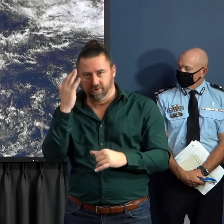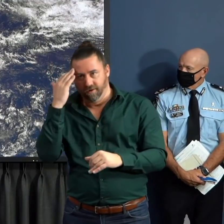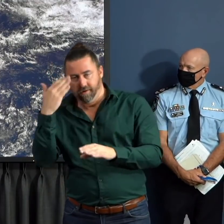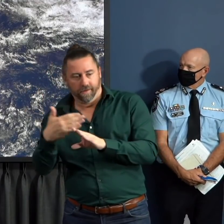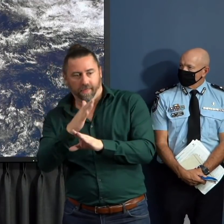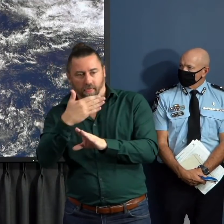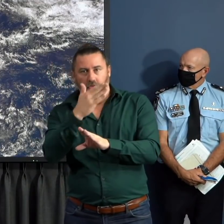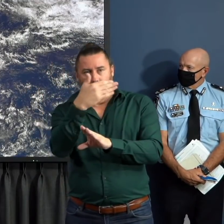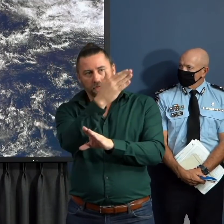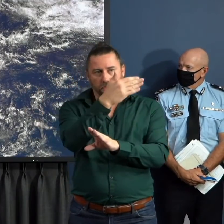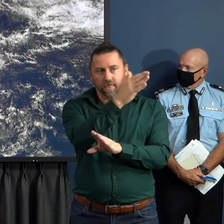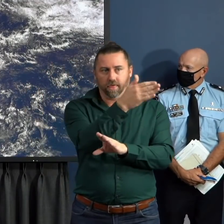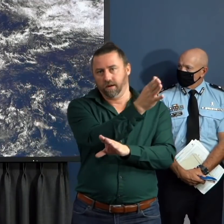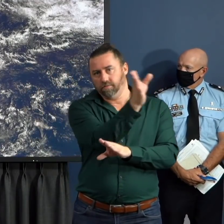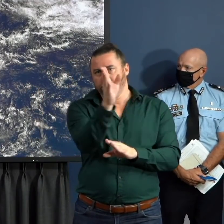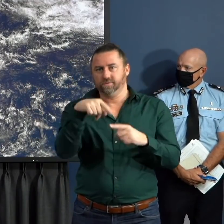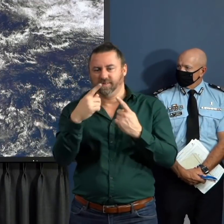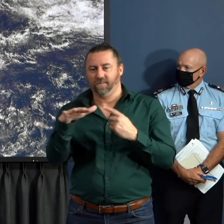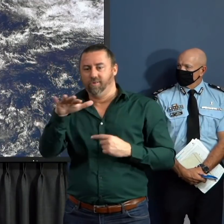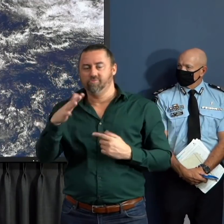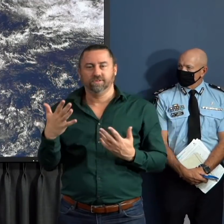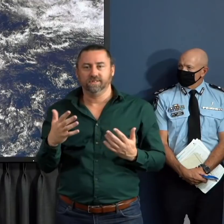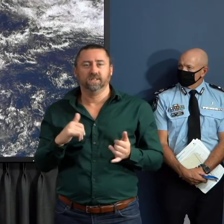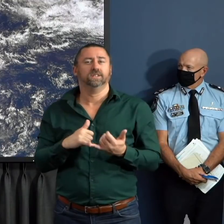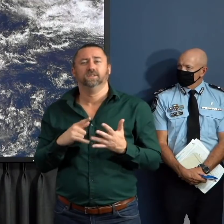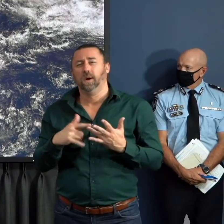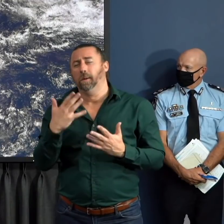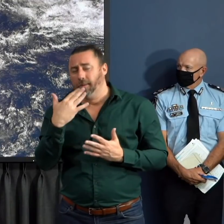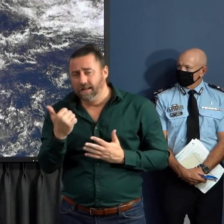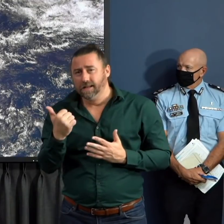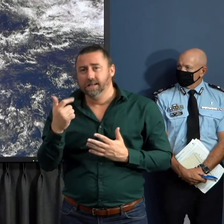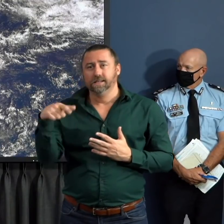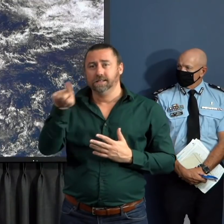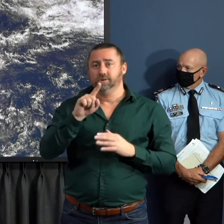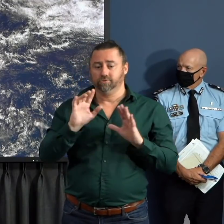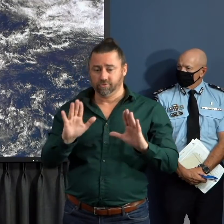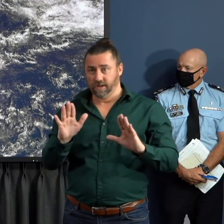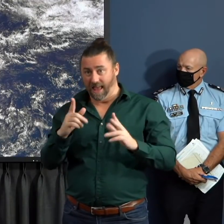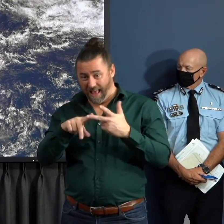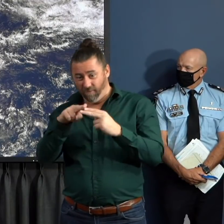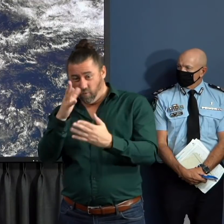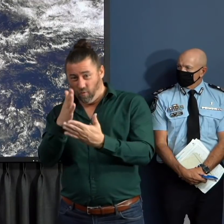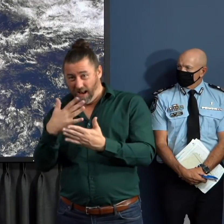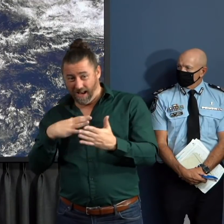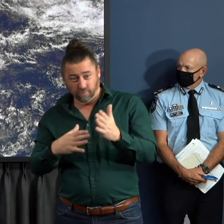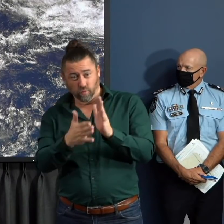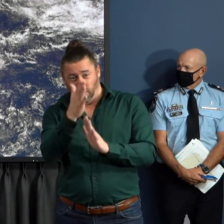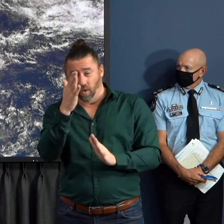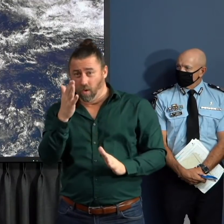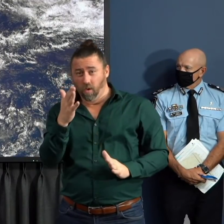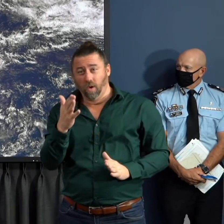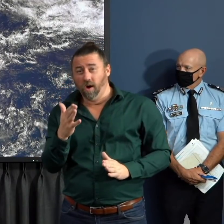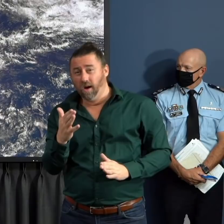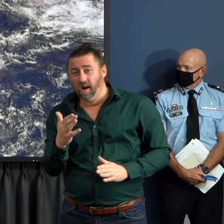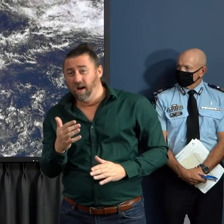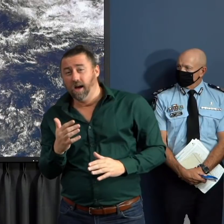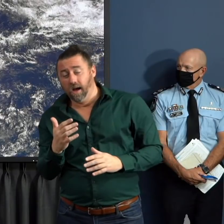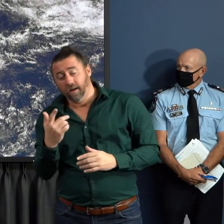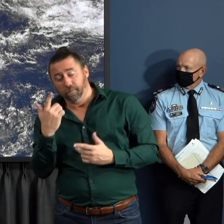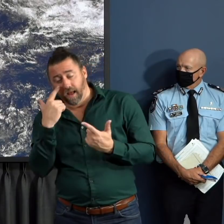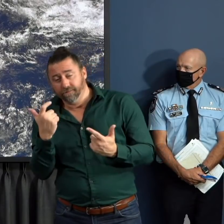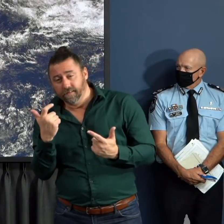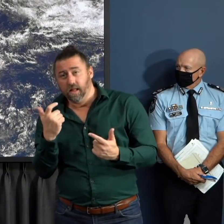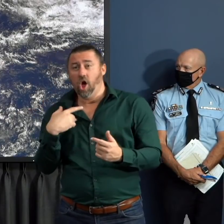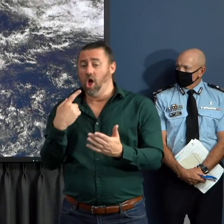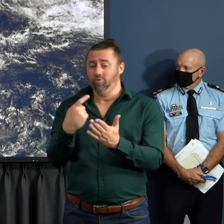that Brisbane area. So, it's important to be forearmed when you go out. So if you do have to go out to get to your job, to do